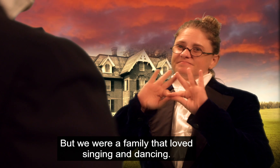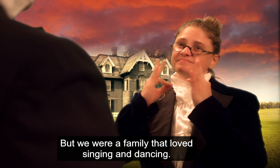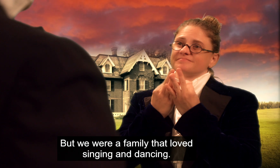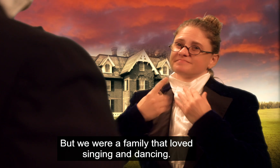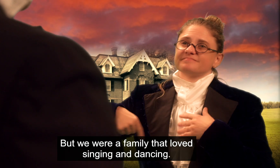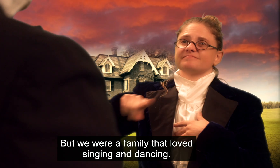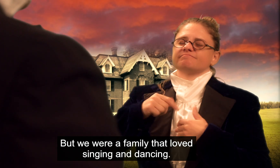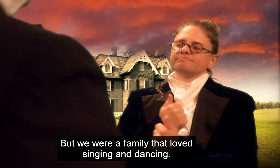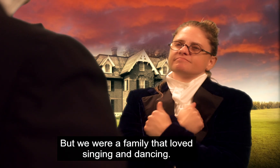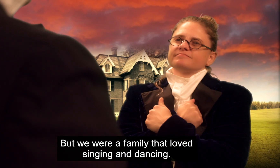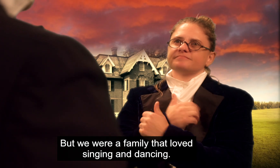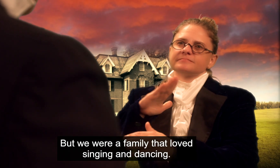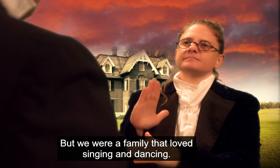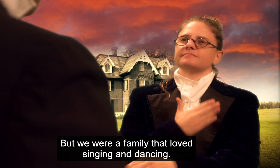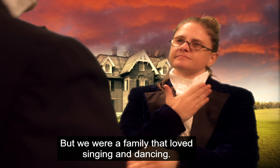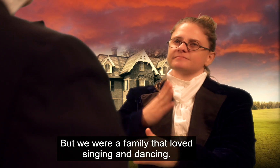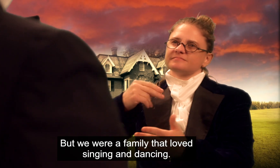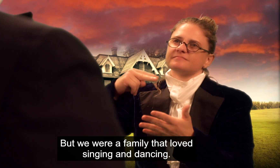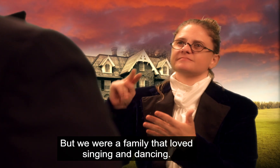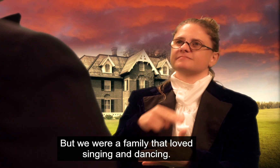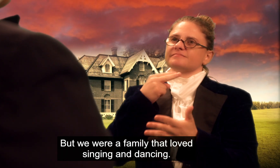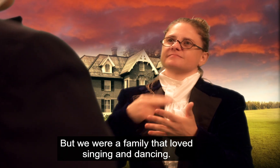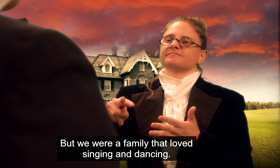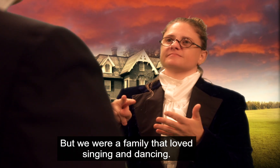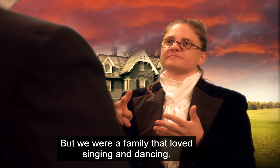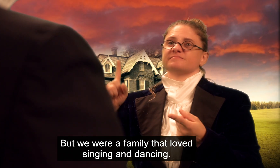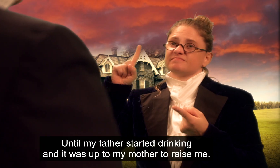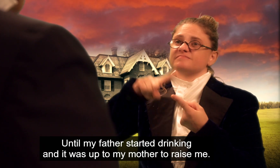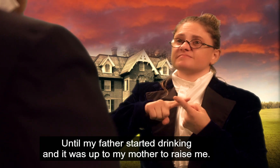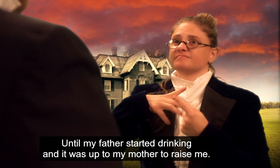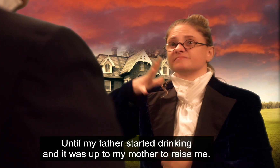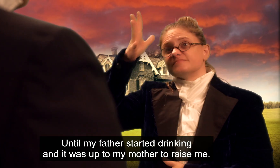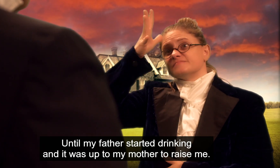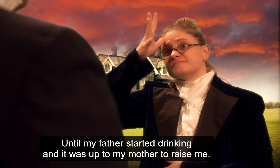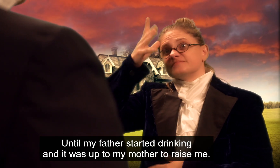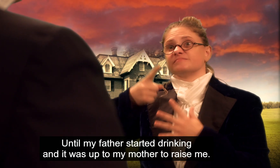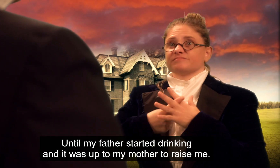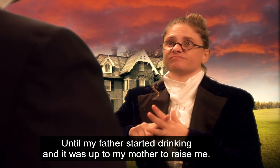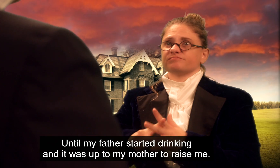But we were a family that loved singing and dancing. Until my father started